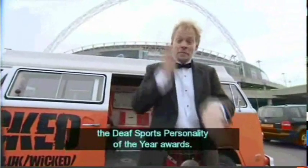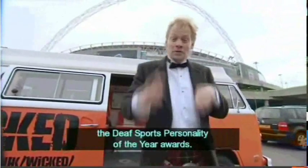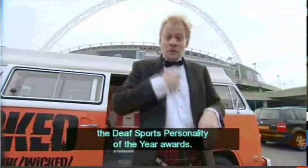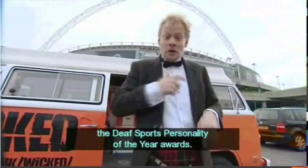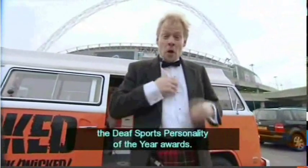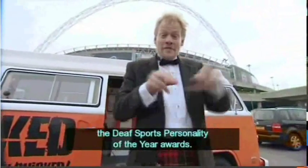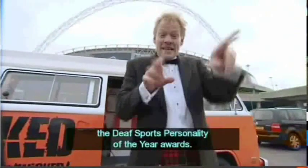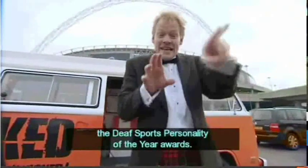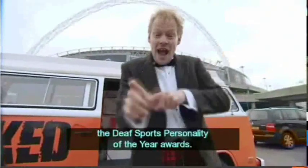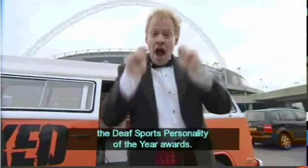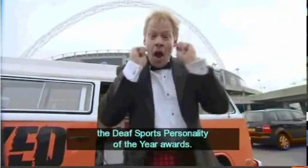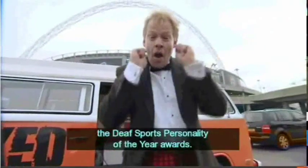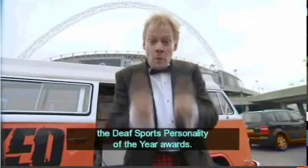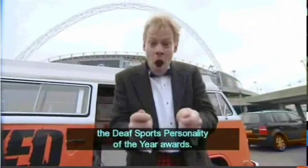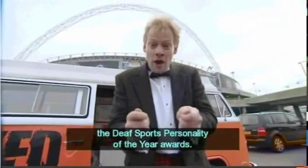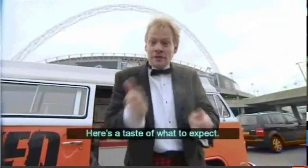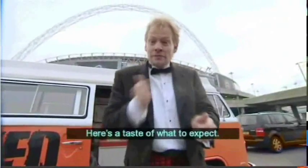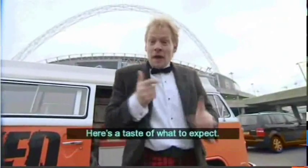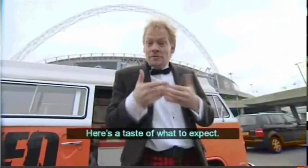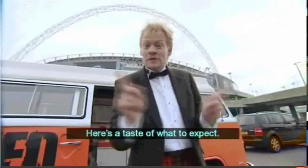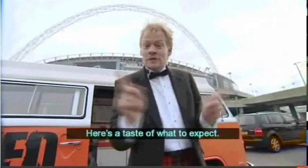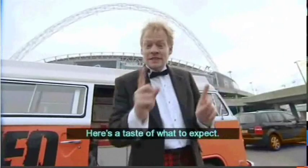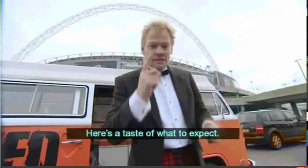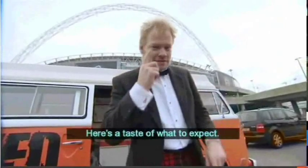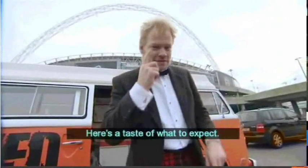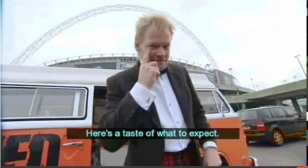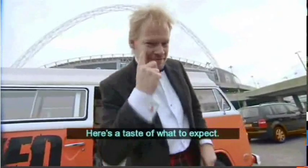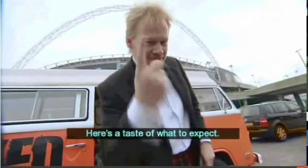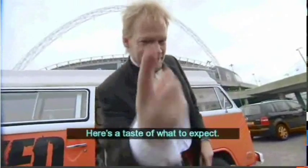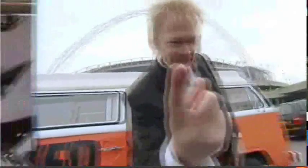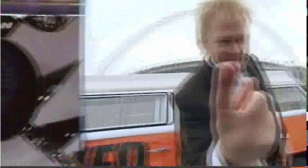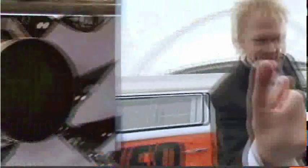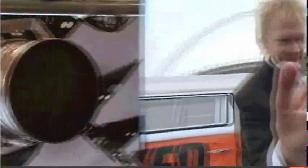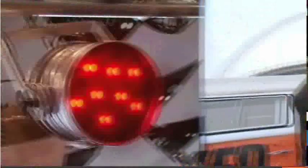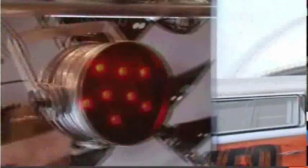Sports Personality of the Year Awards. Here's a taste of what to expect.